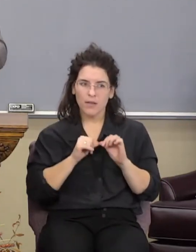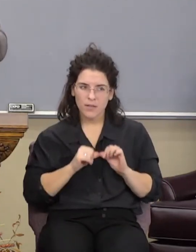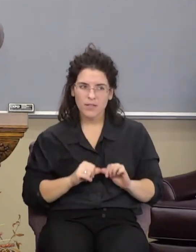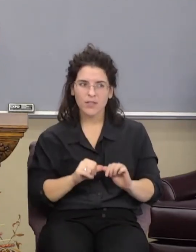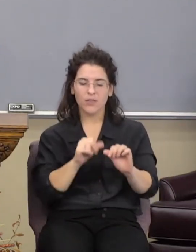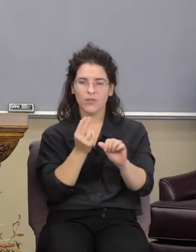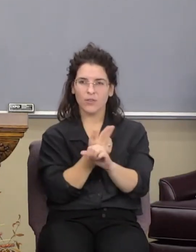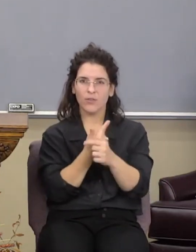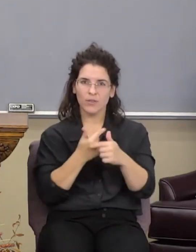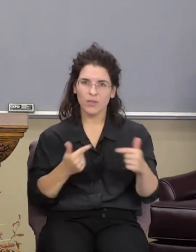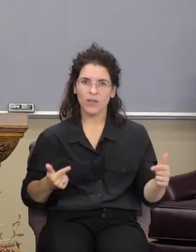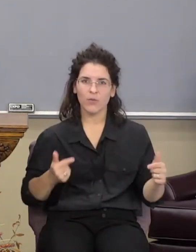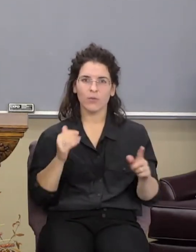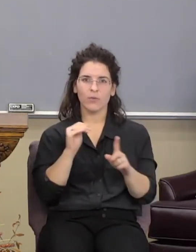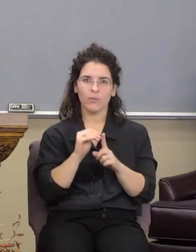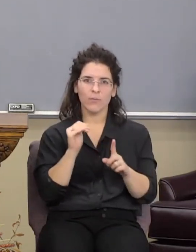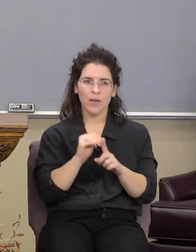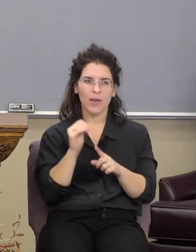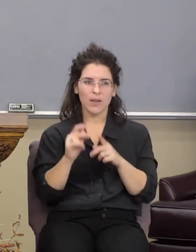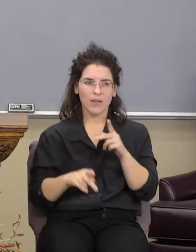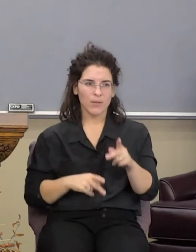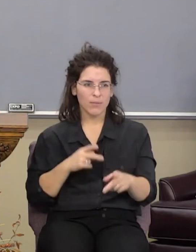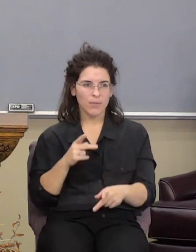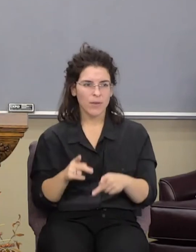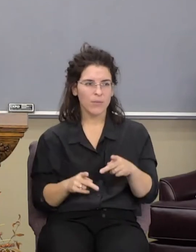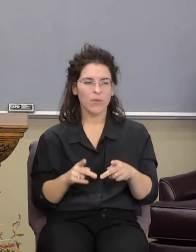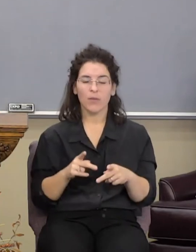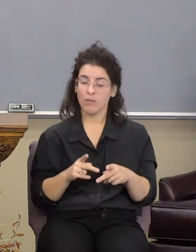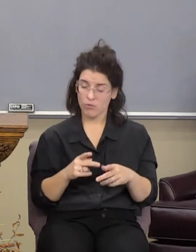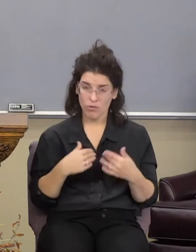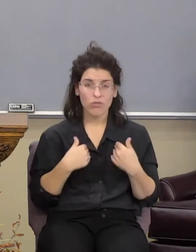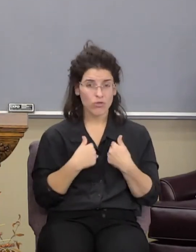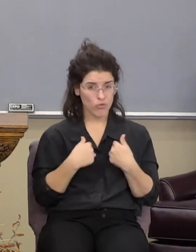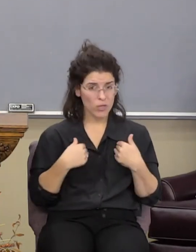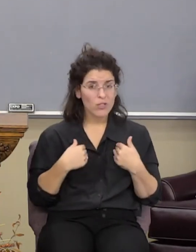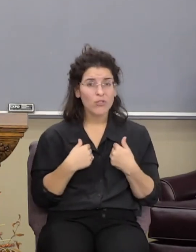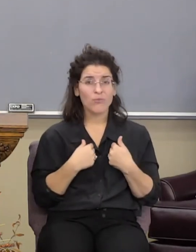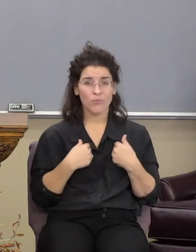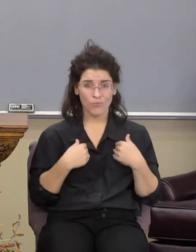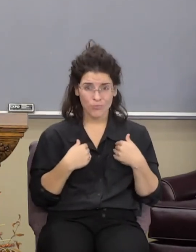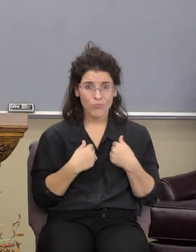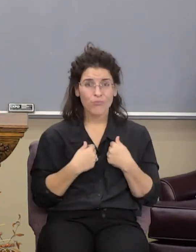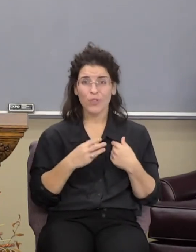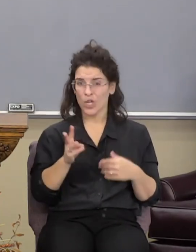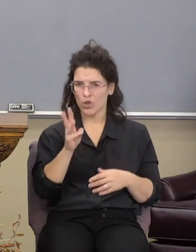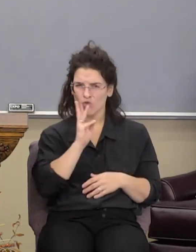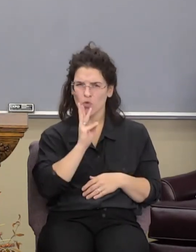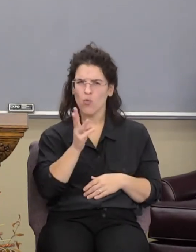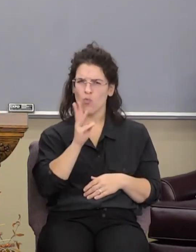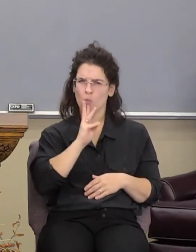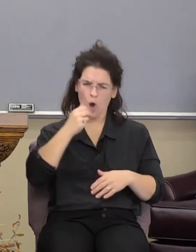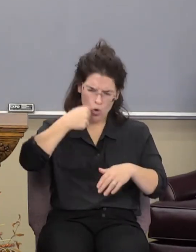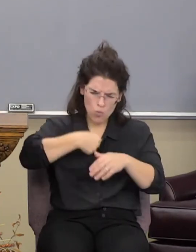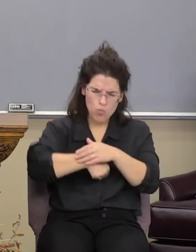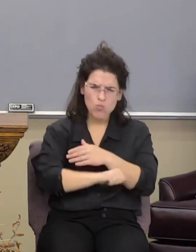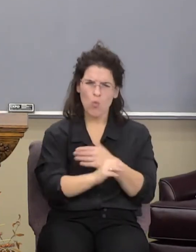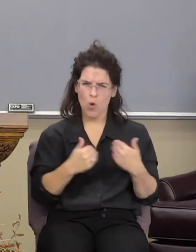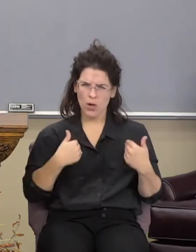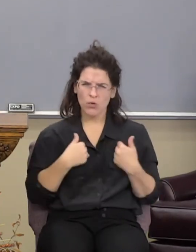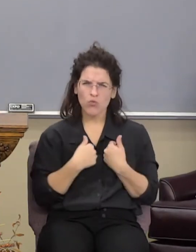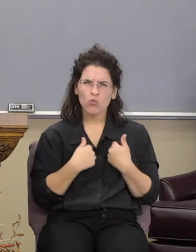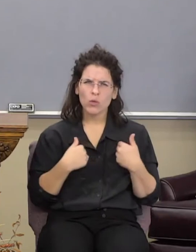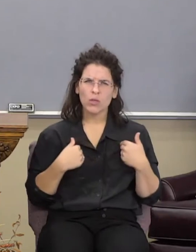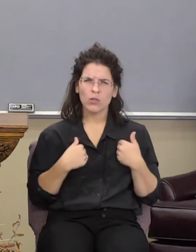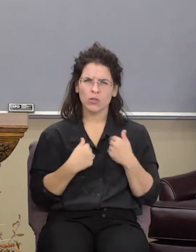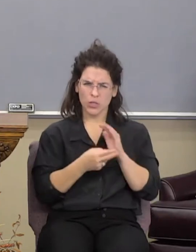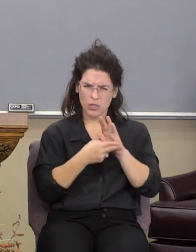language reminding his people, there's a creature. He is a water-born creature.